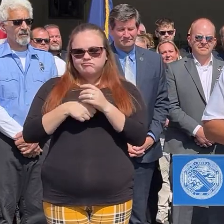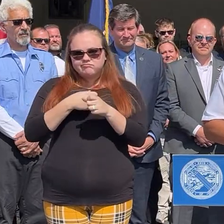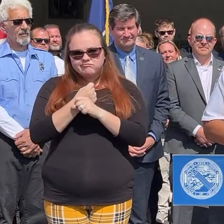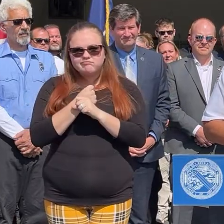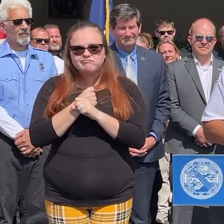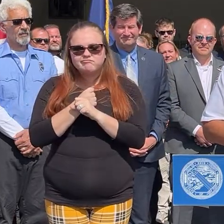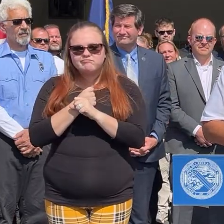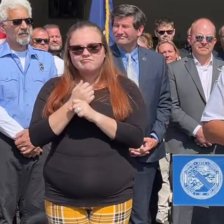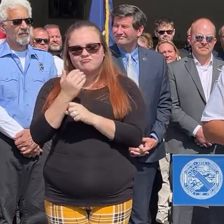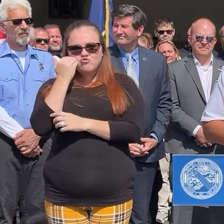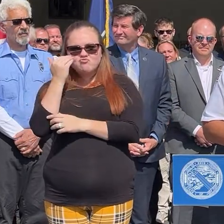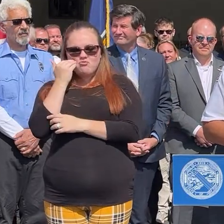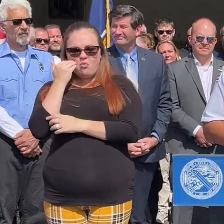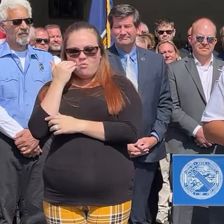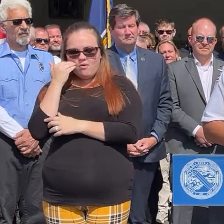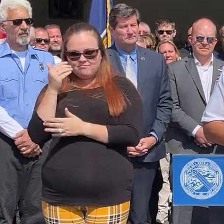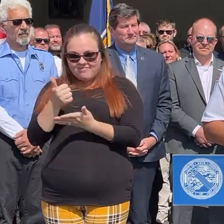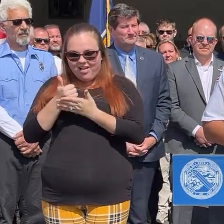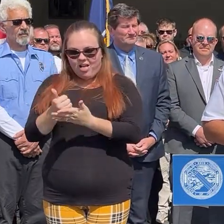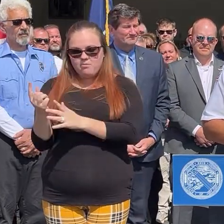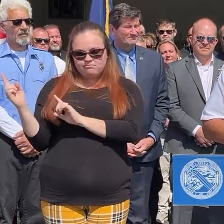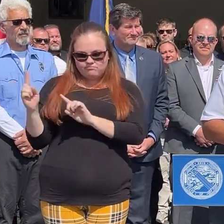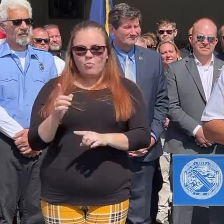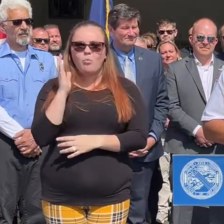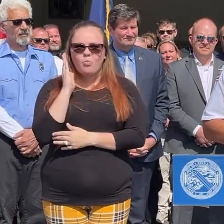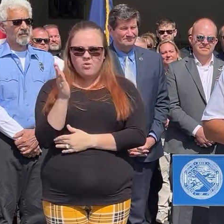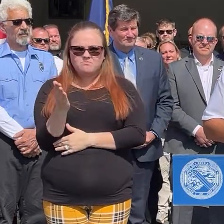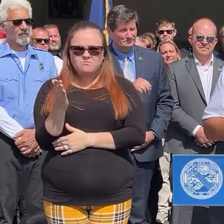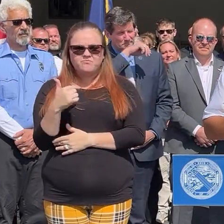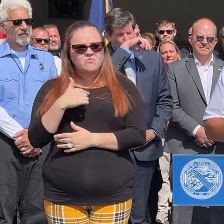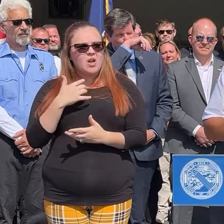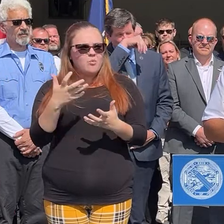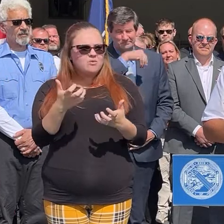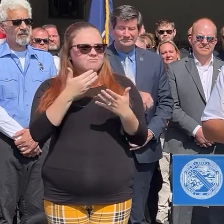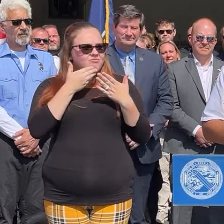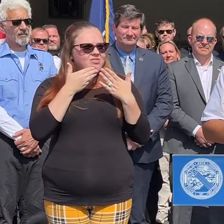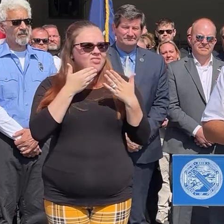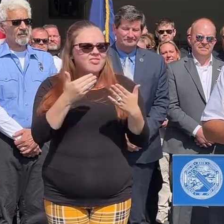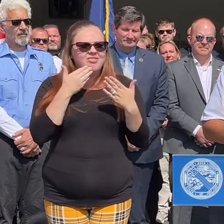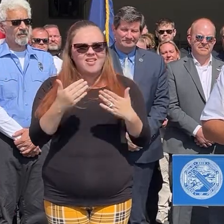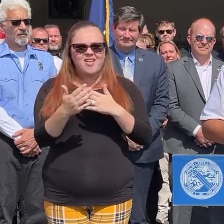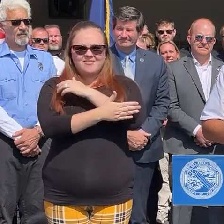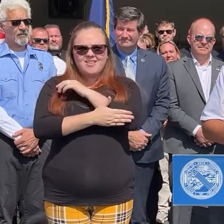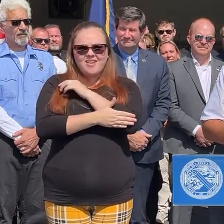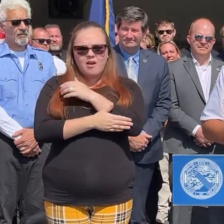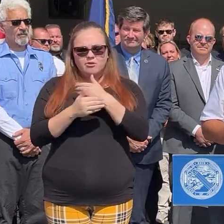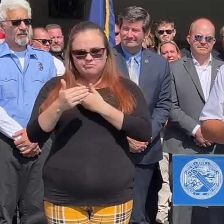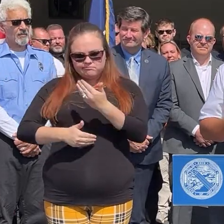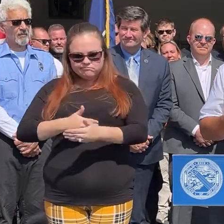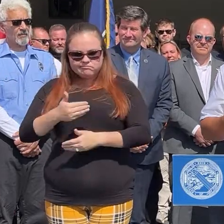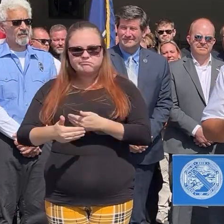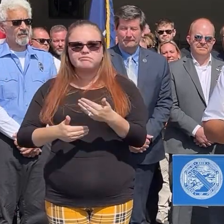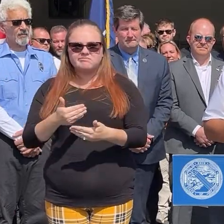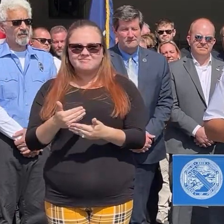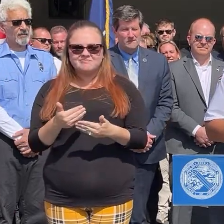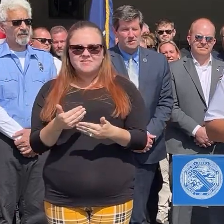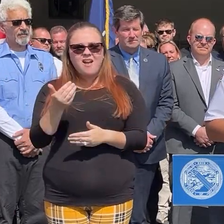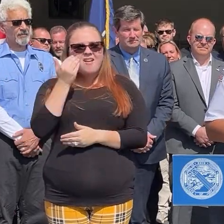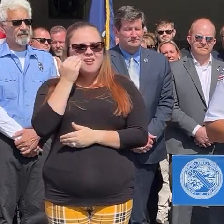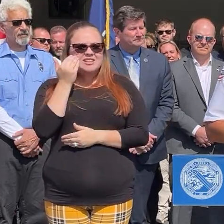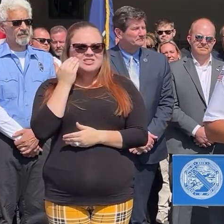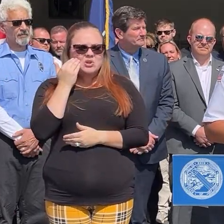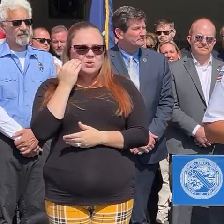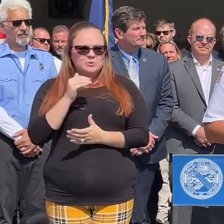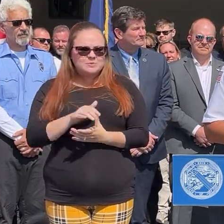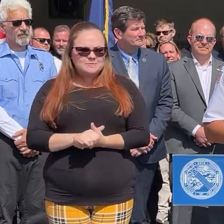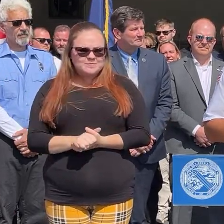security of knowing they have help coming. So I'd just like to thank the county for moving forward with this. I know